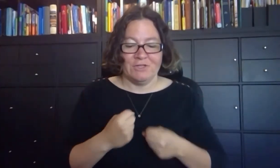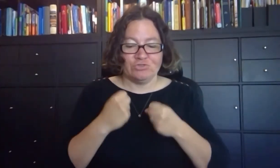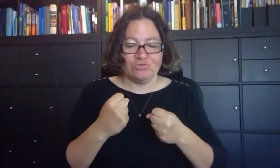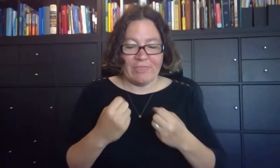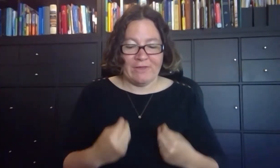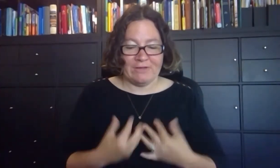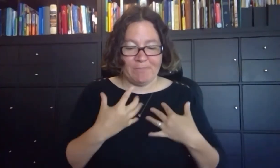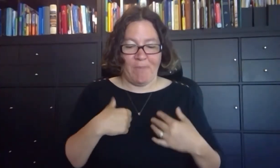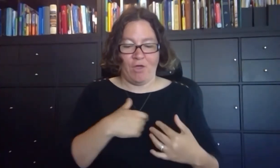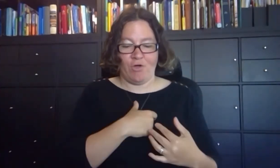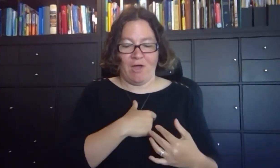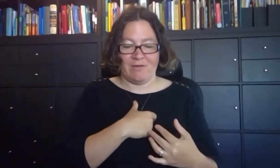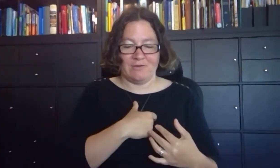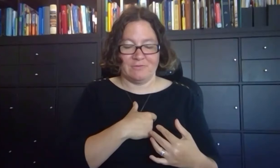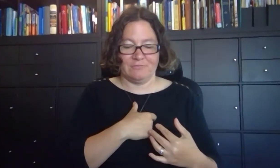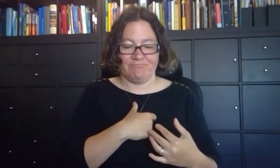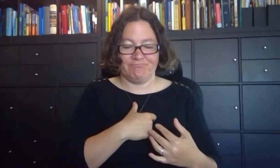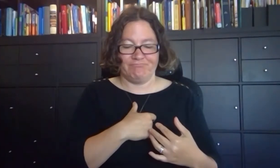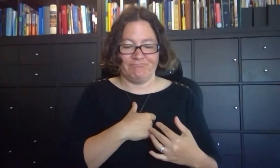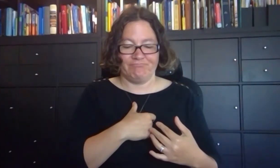to strengthen us and inspire us.